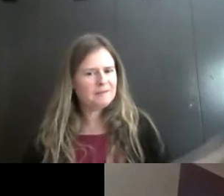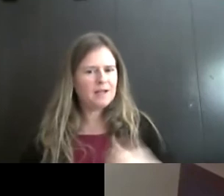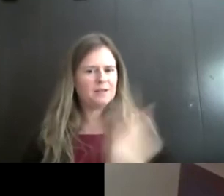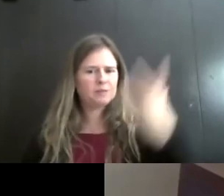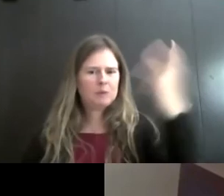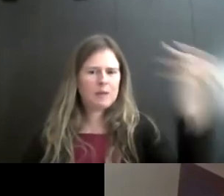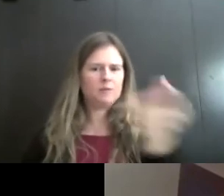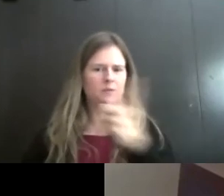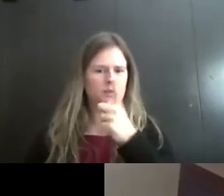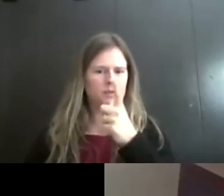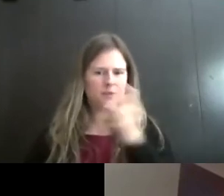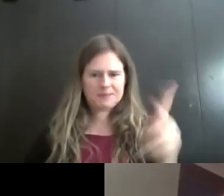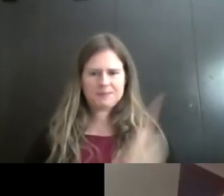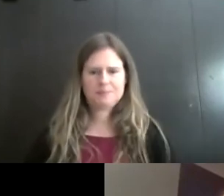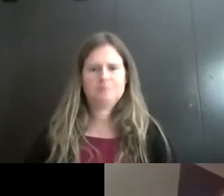Perfect. That's great. Thank you.